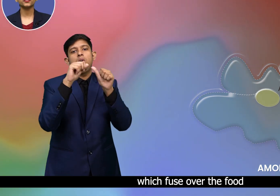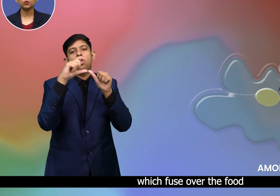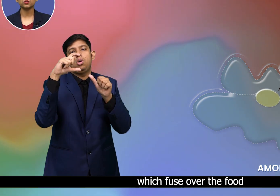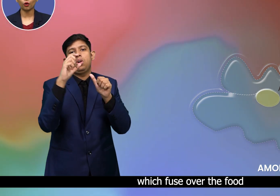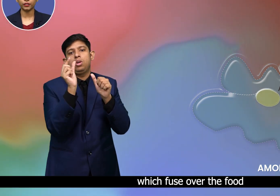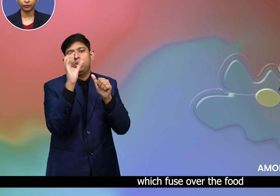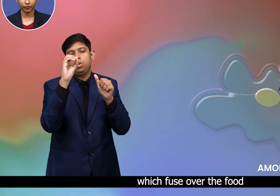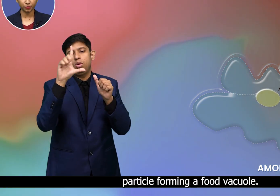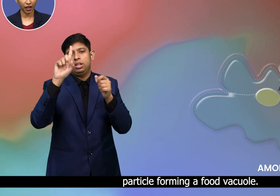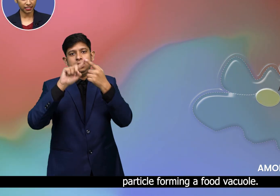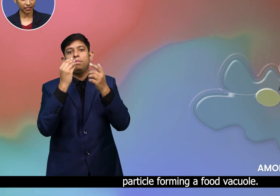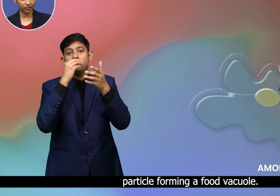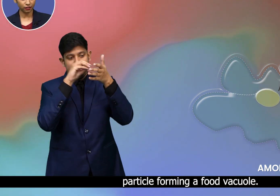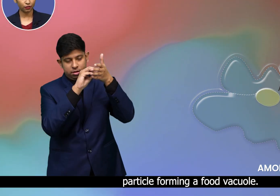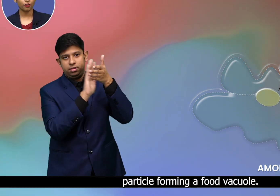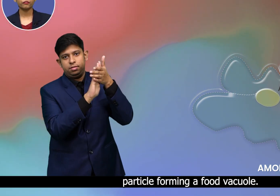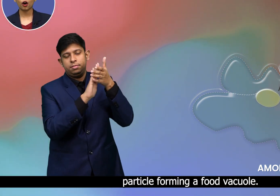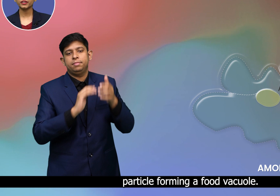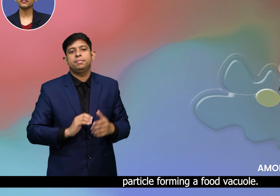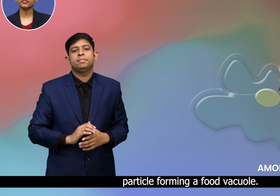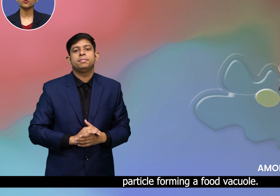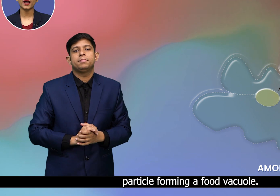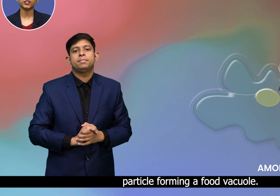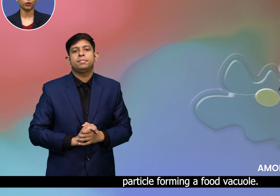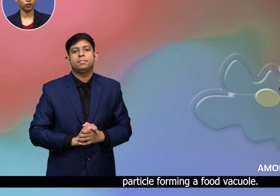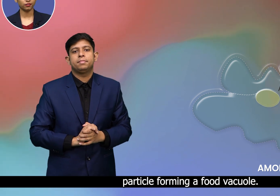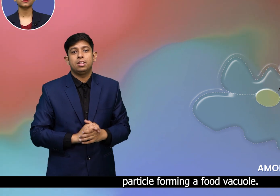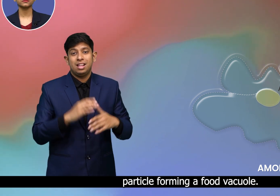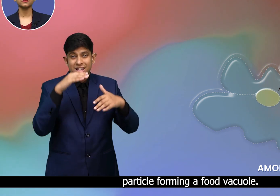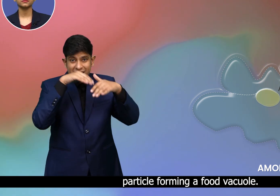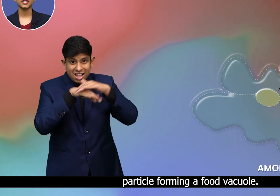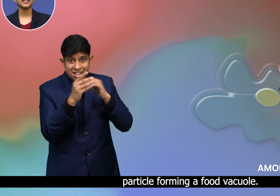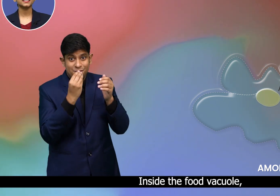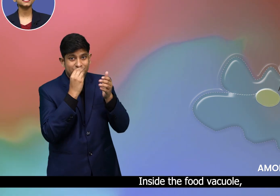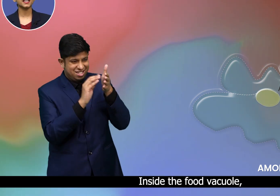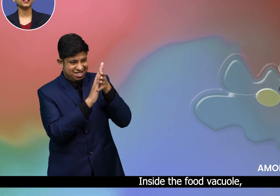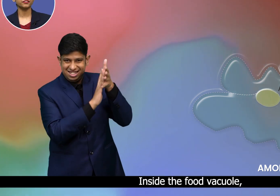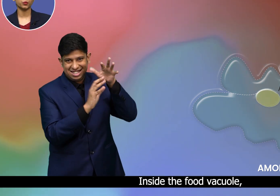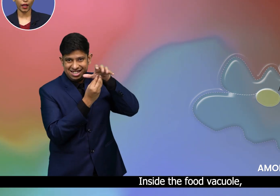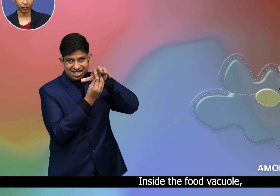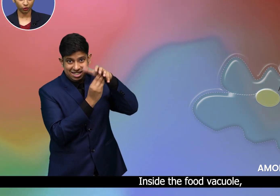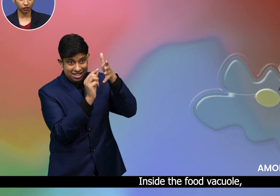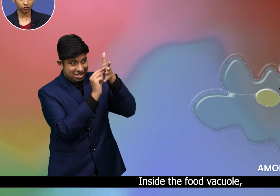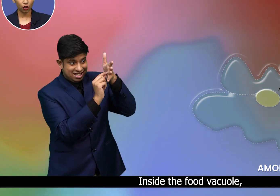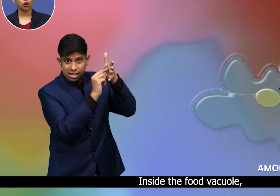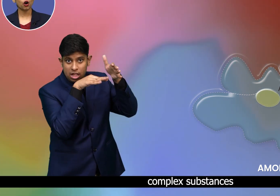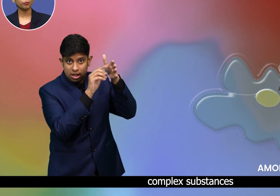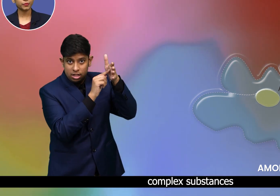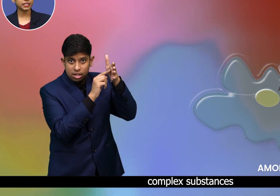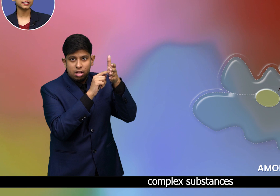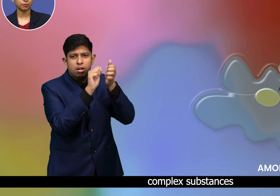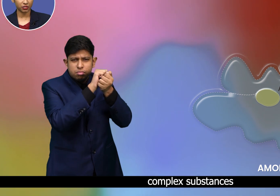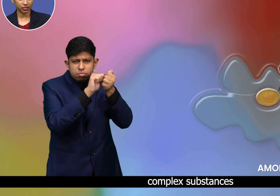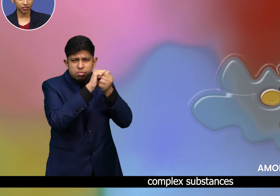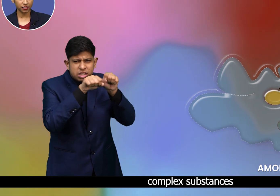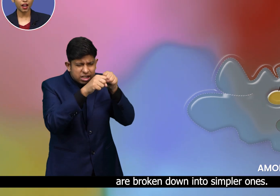which fuse over the food particle, forming a food vacuole. Inside the food vacuole,